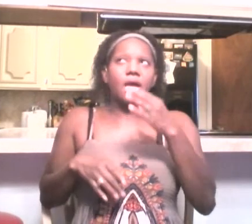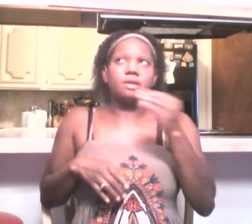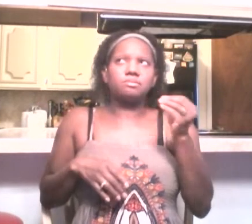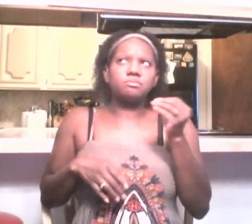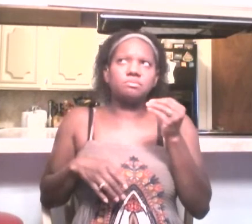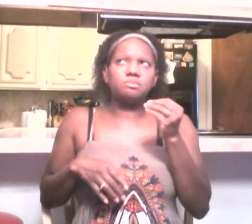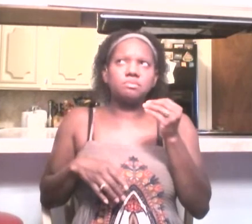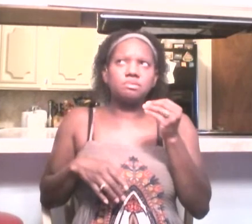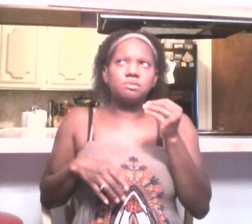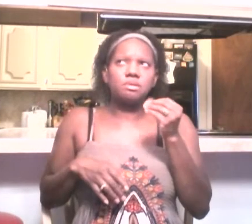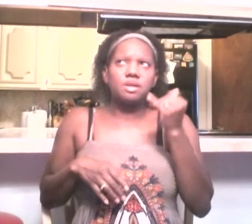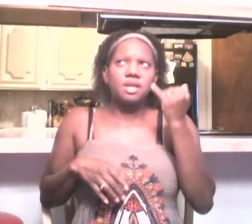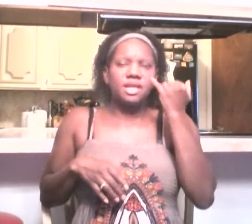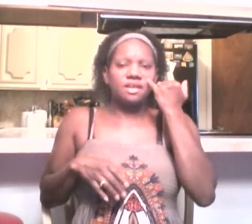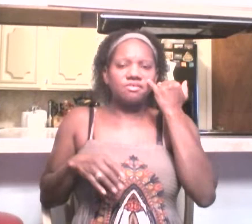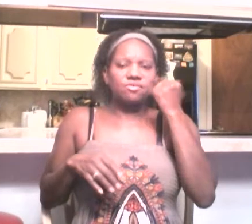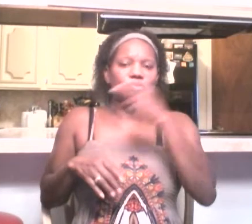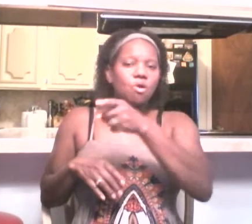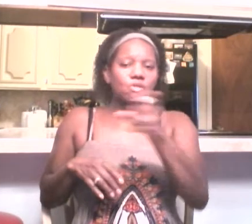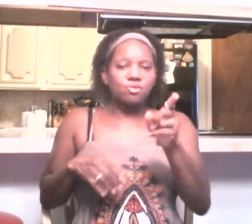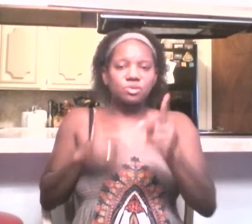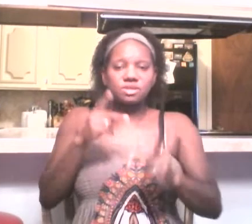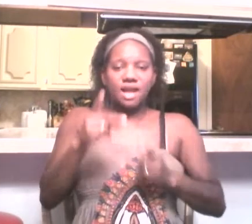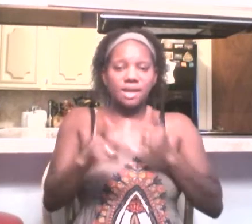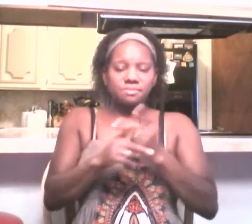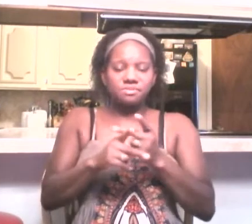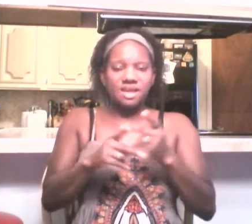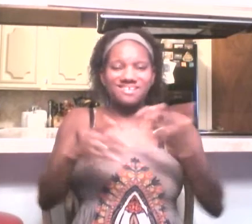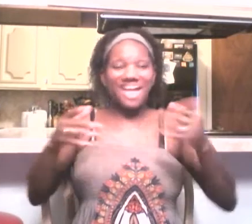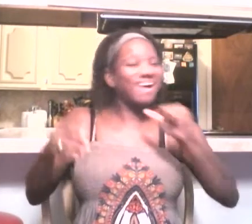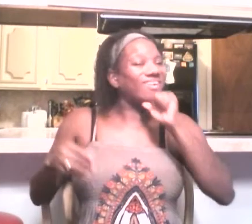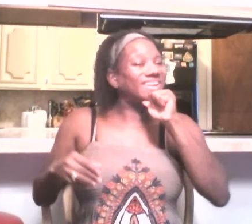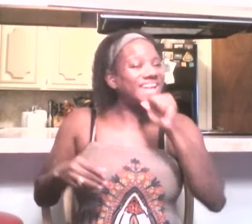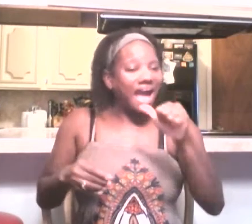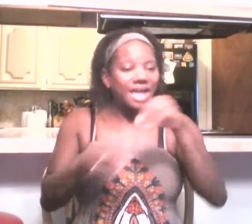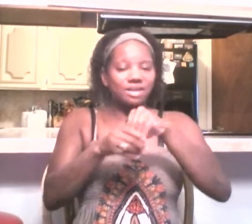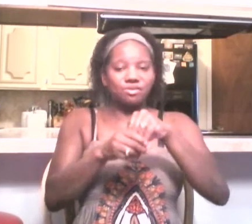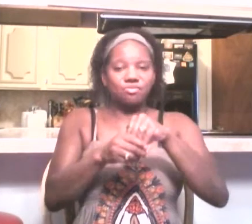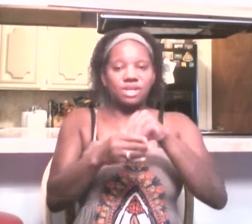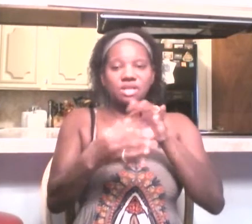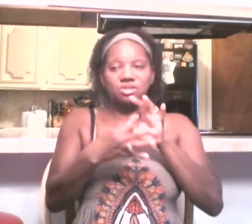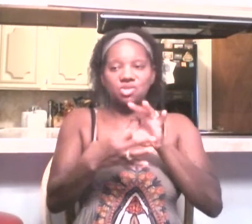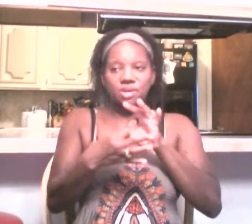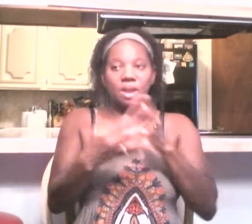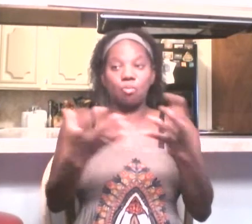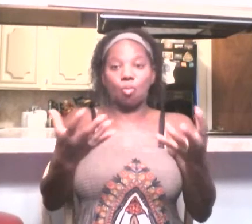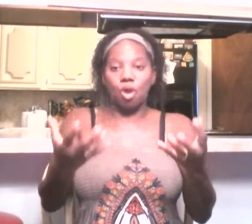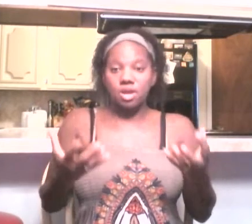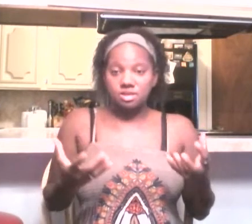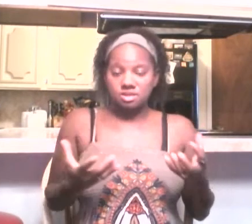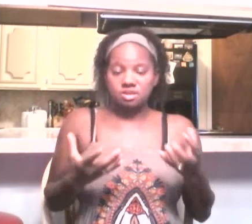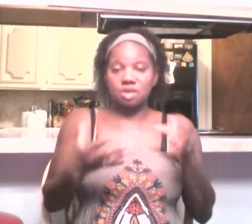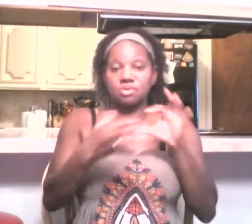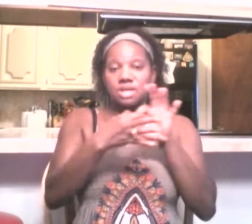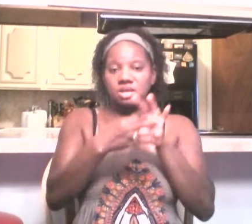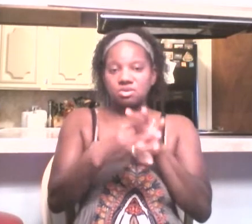And if you are those types that are not in a relationship and want a